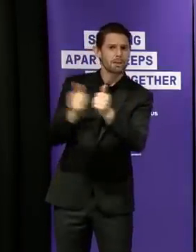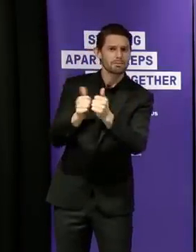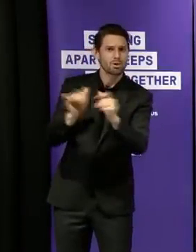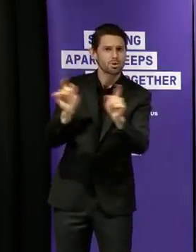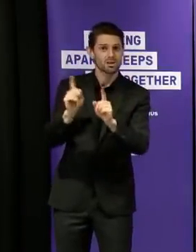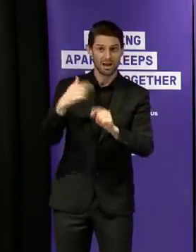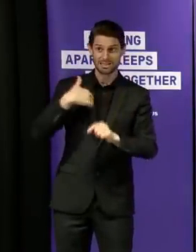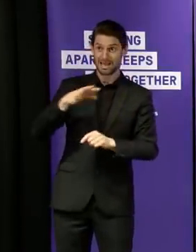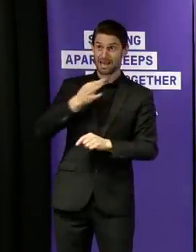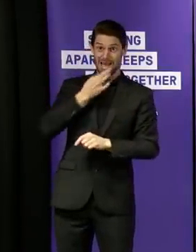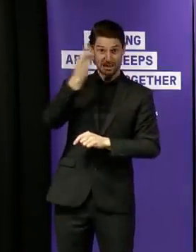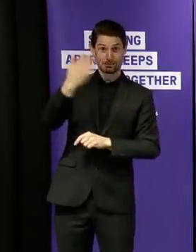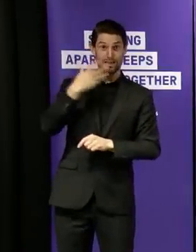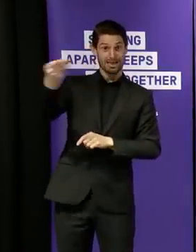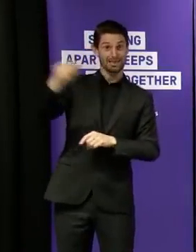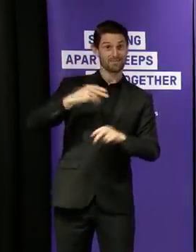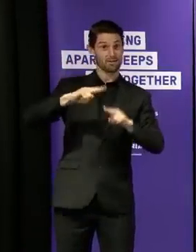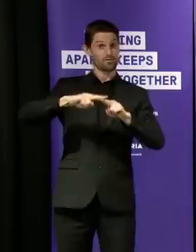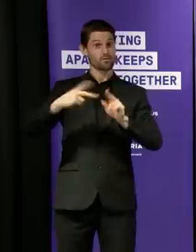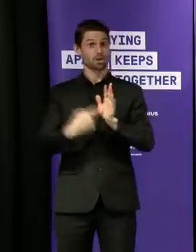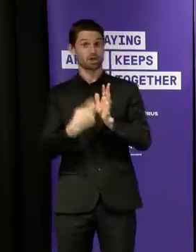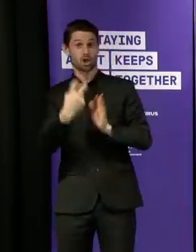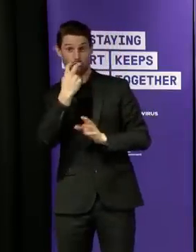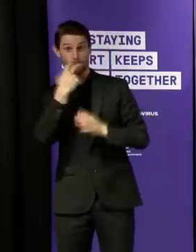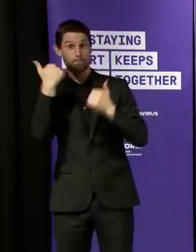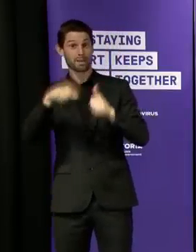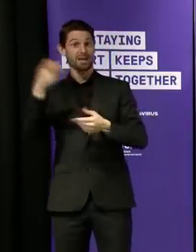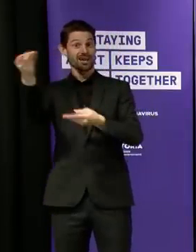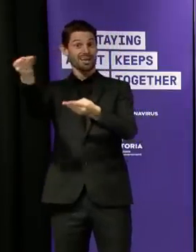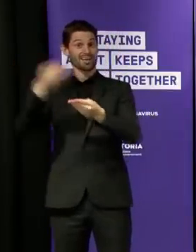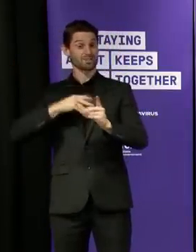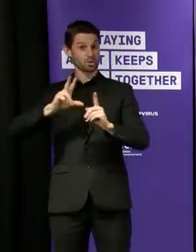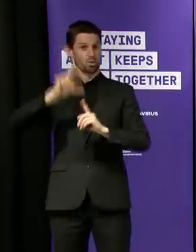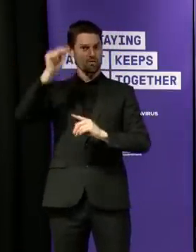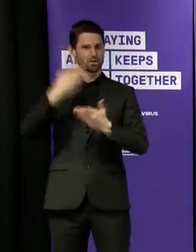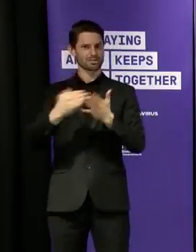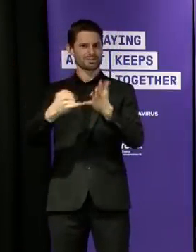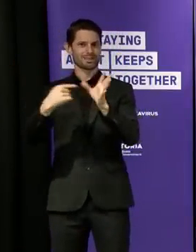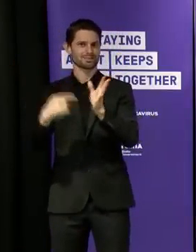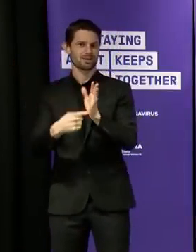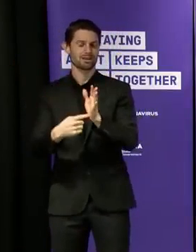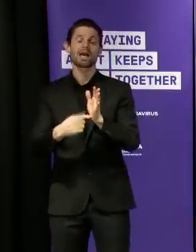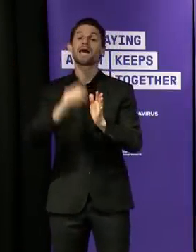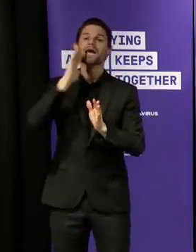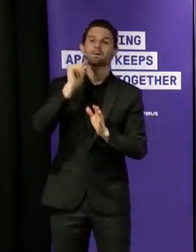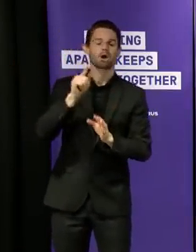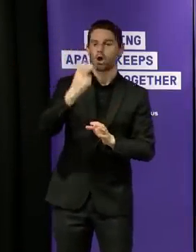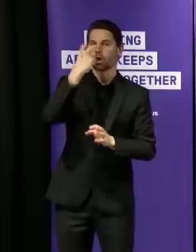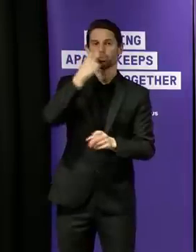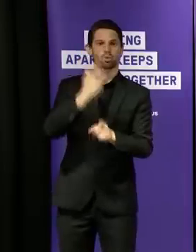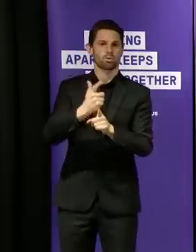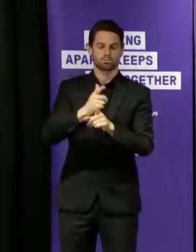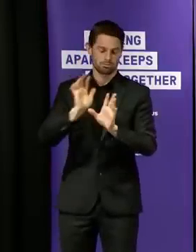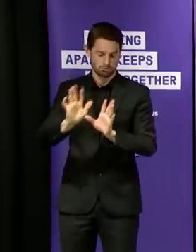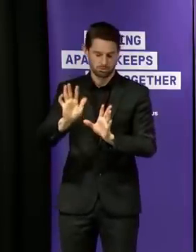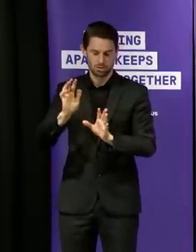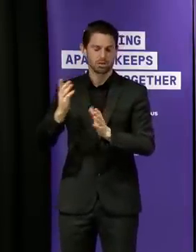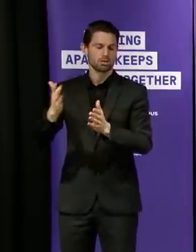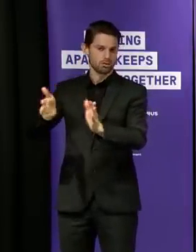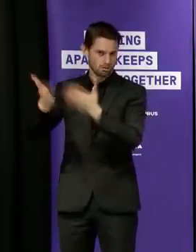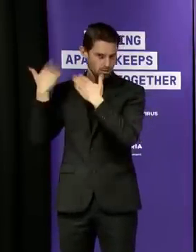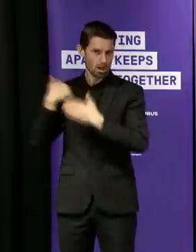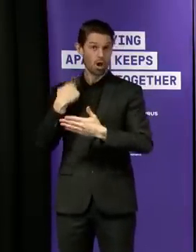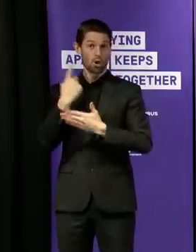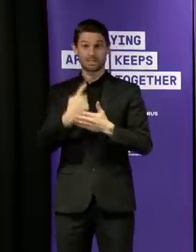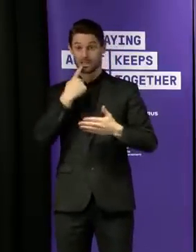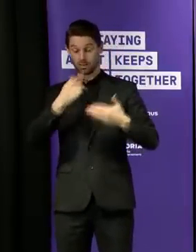night. We got it lunchtime Saturday, I think. In any event, we can't change what's happened. Point I'm making is that it's